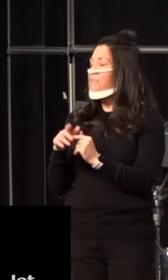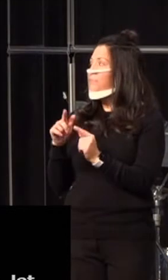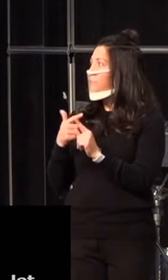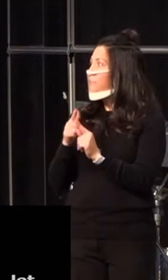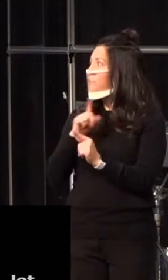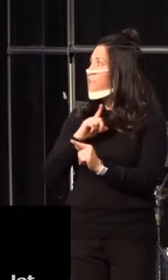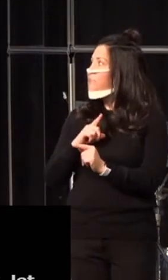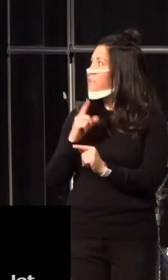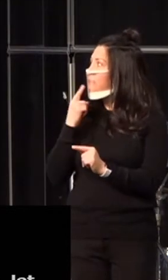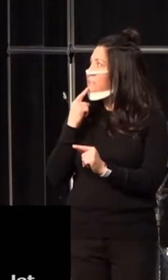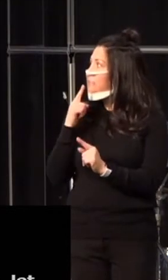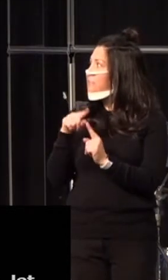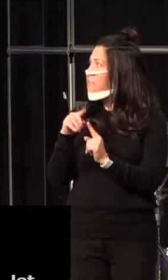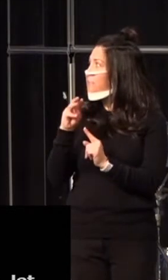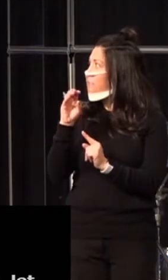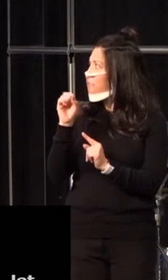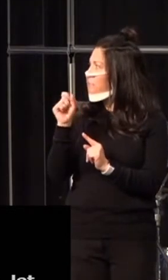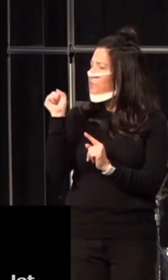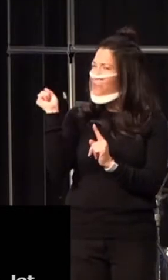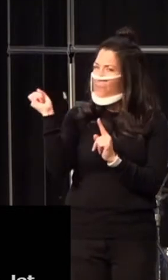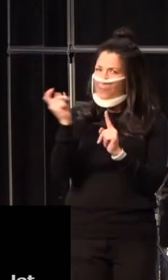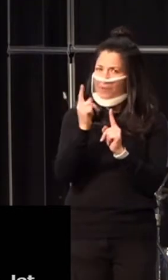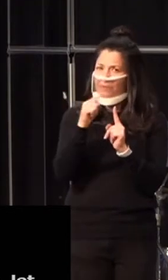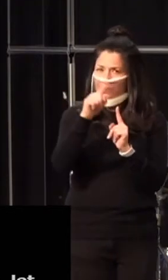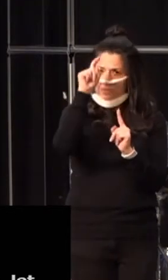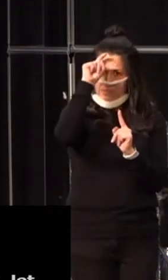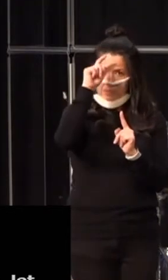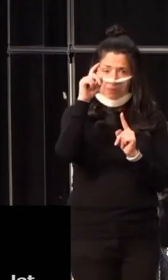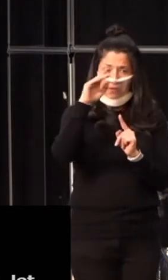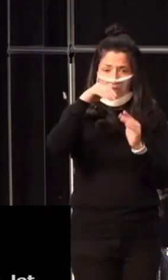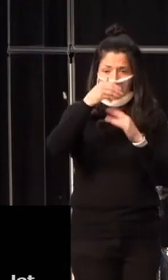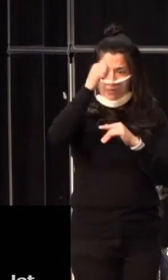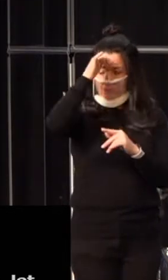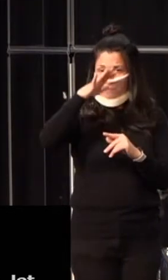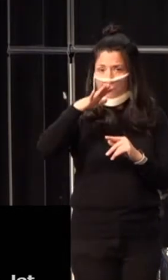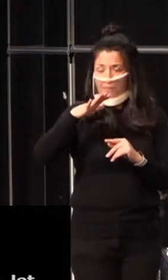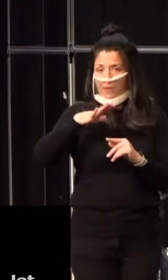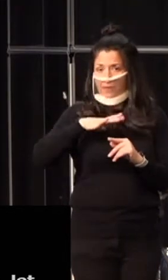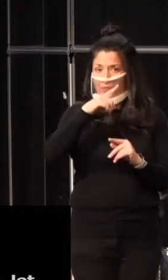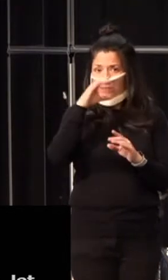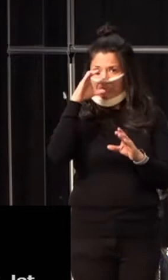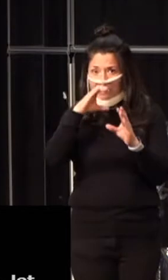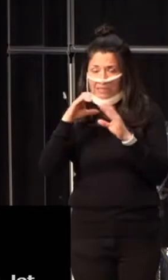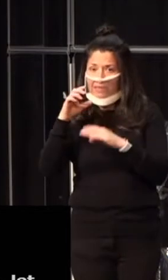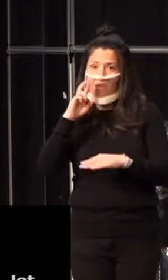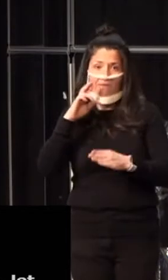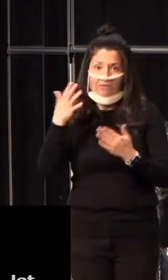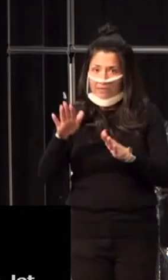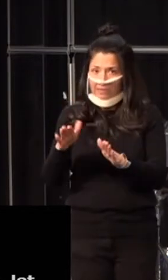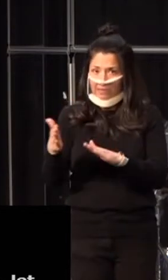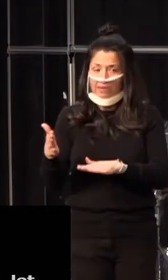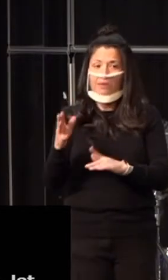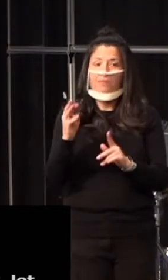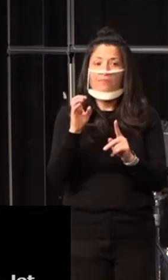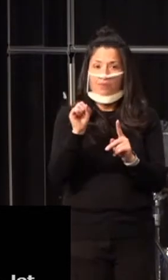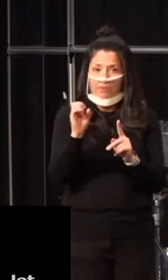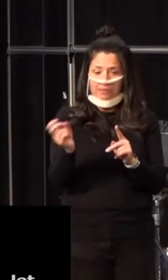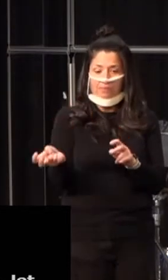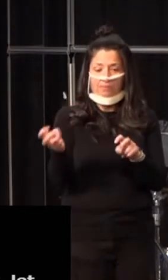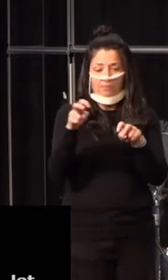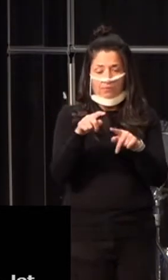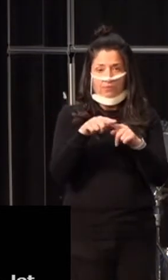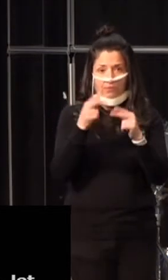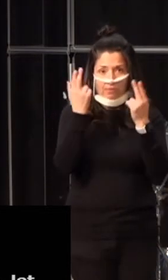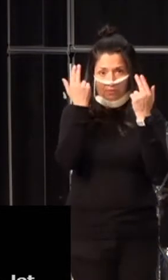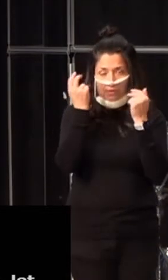back to Egypt, for all the men who are seeking your life are dead." So Moses took his wife and his sons and mounted them on a donkey, and